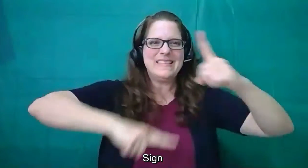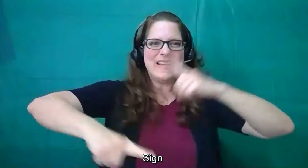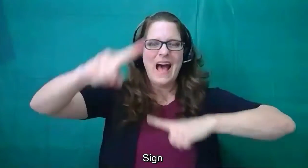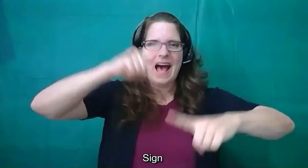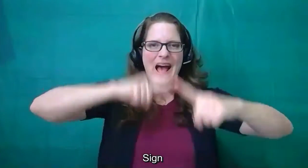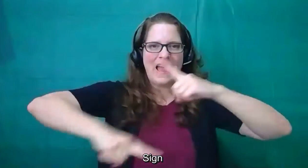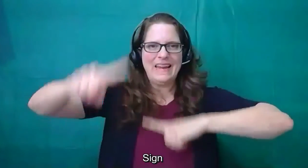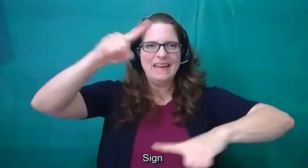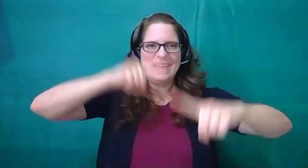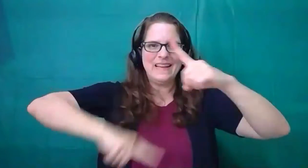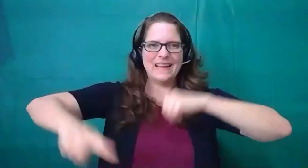Sign